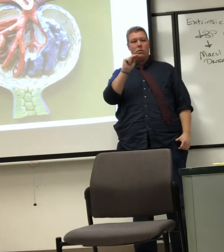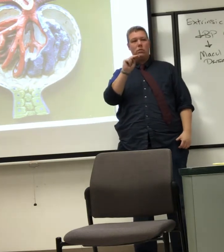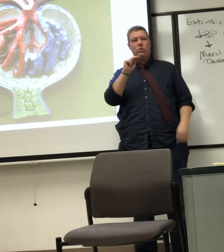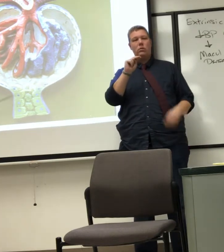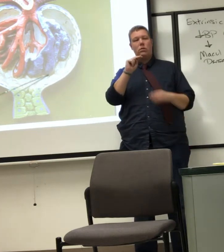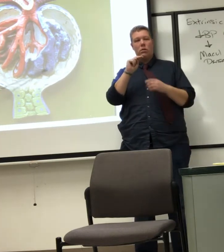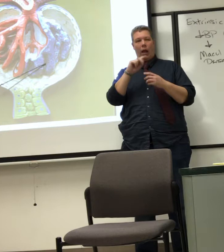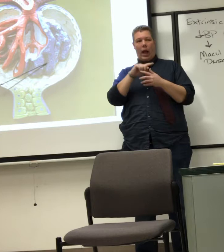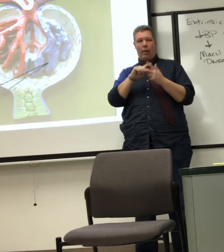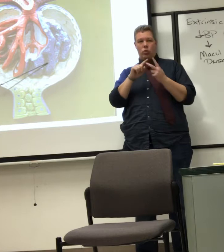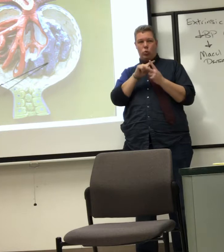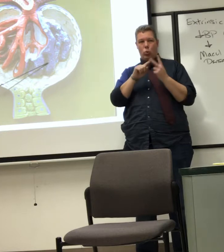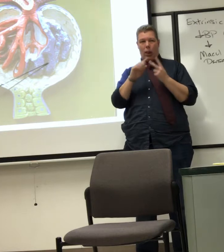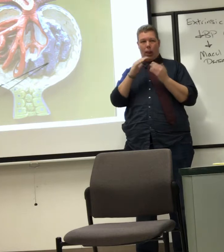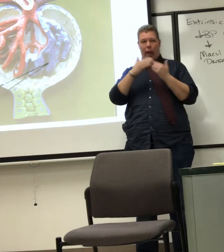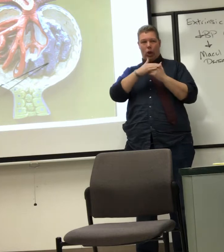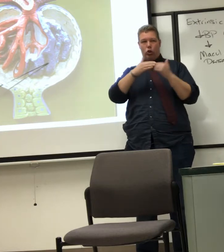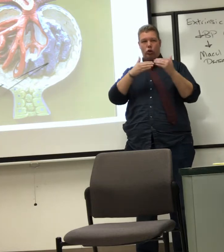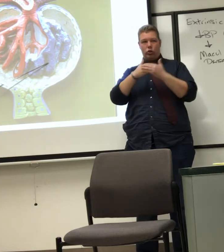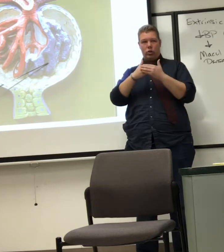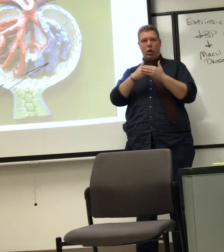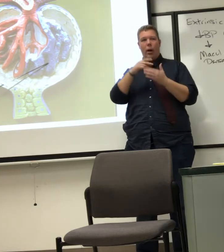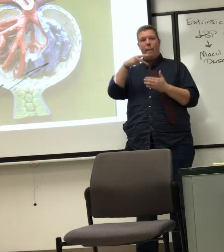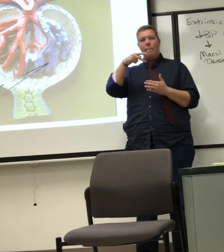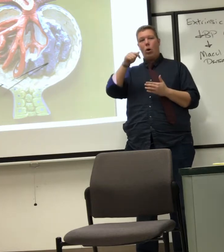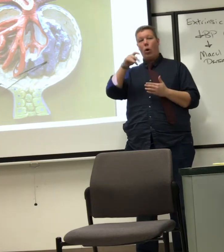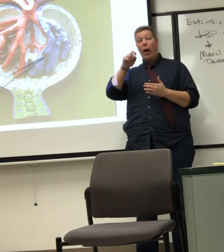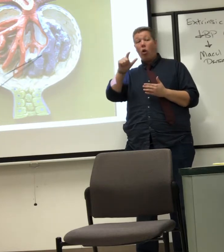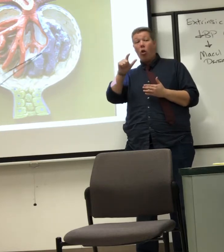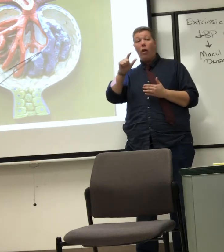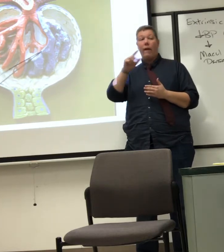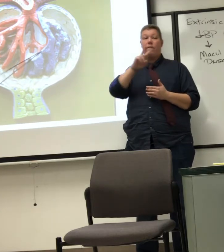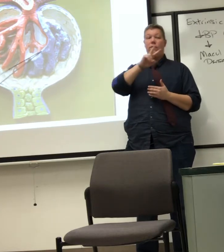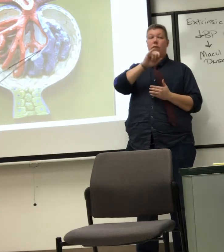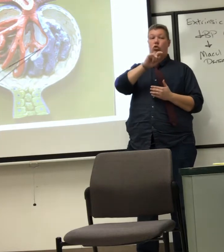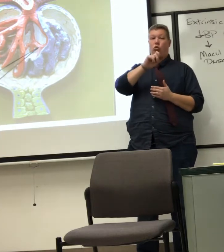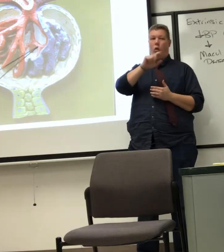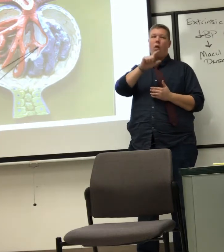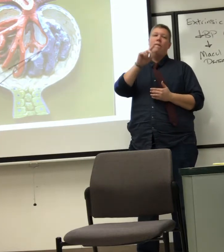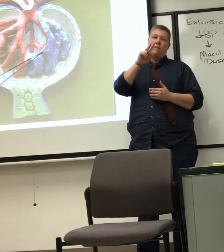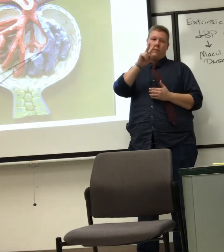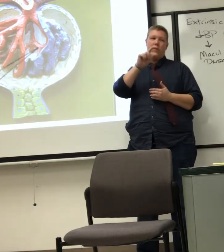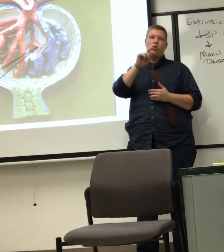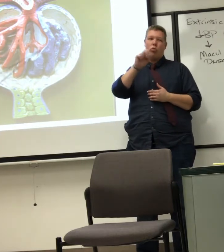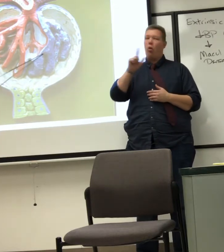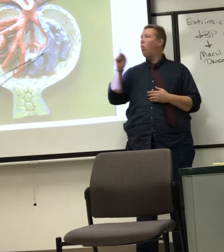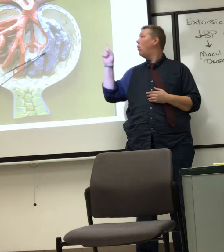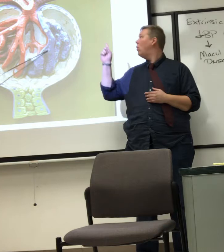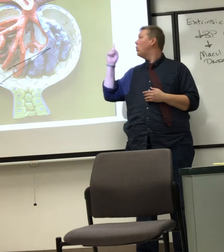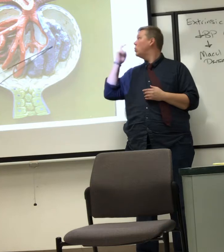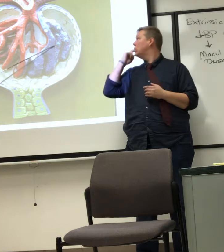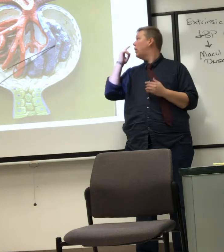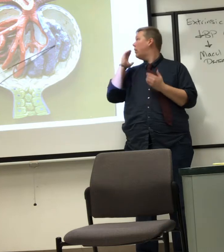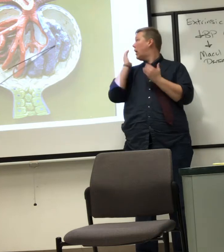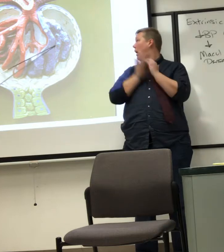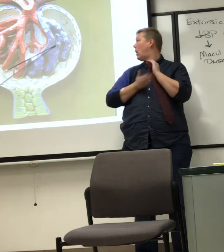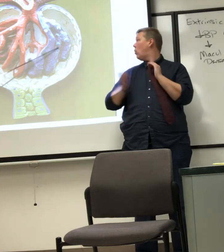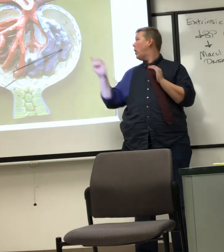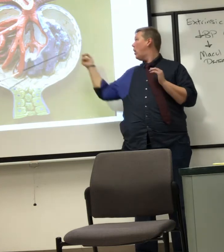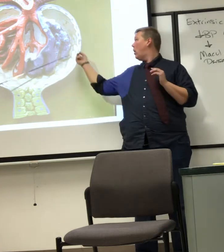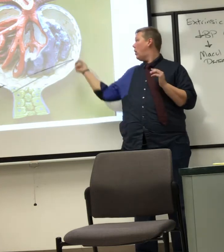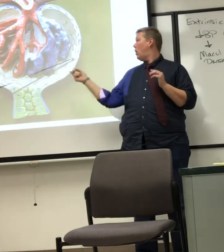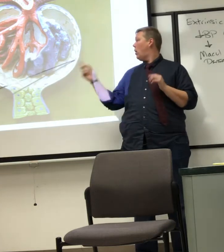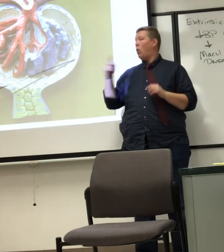visceral. Which layer is that? It's visceral. See how they cut it away there? It's composed of